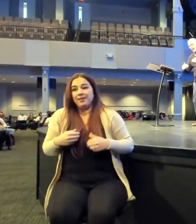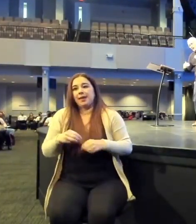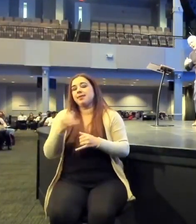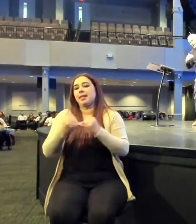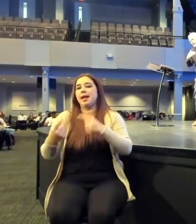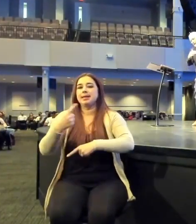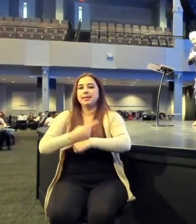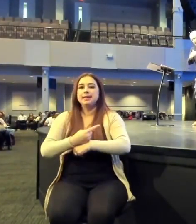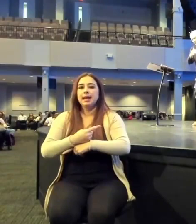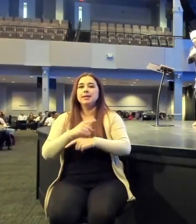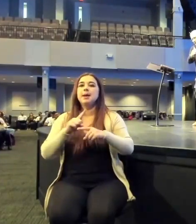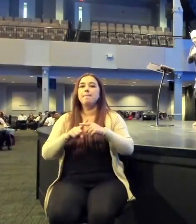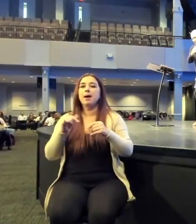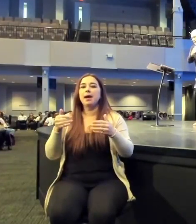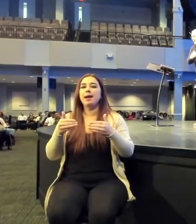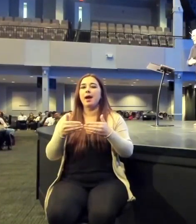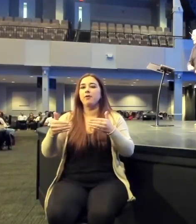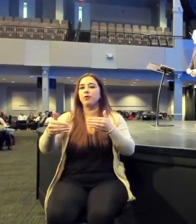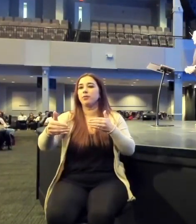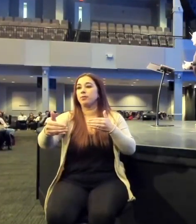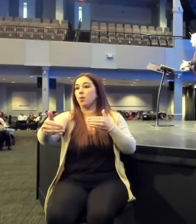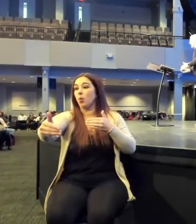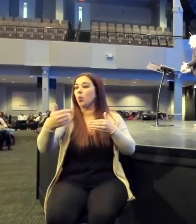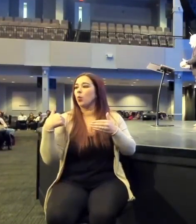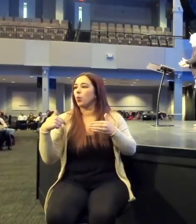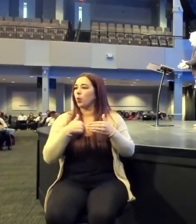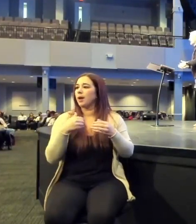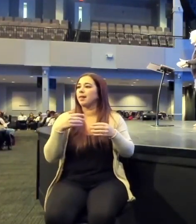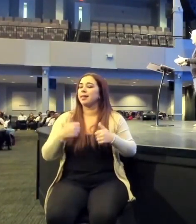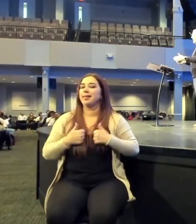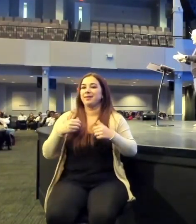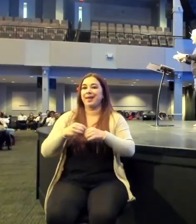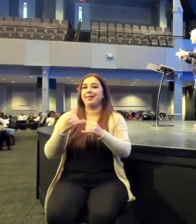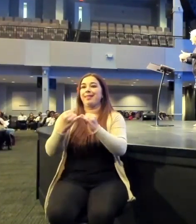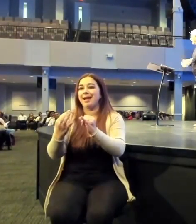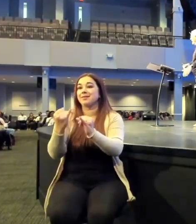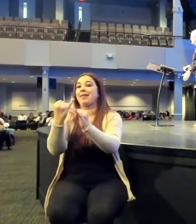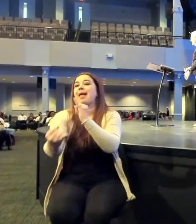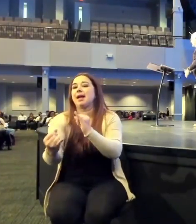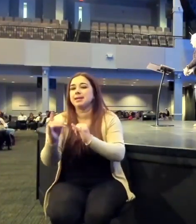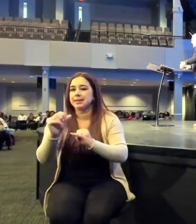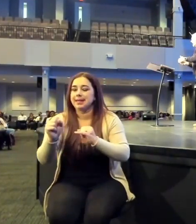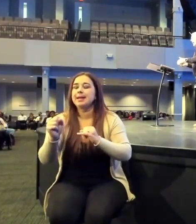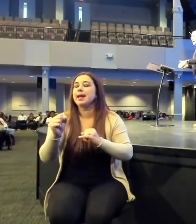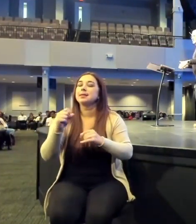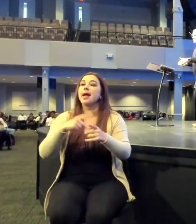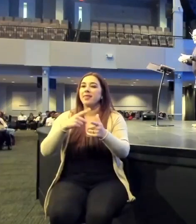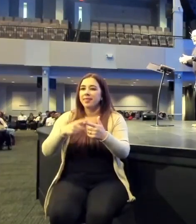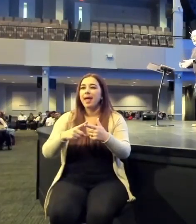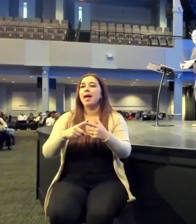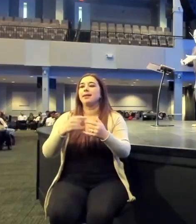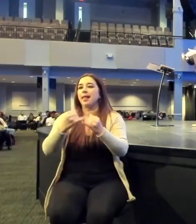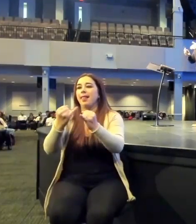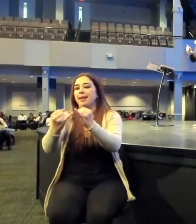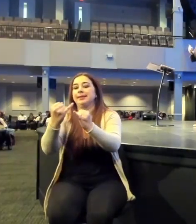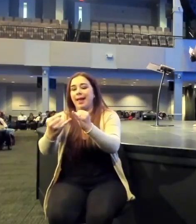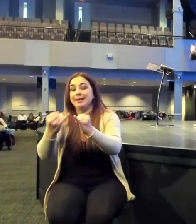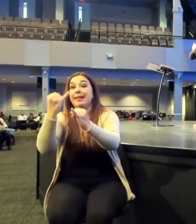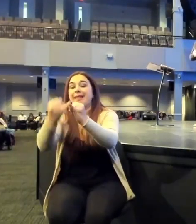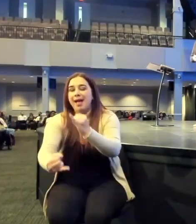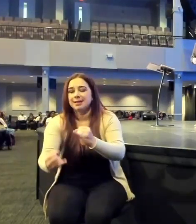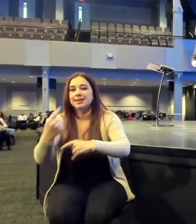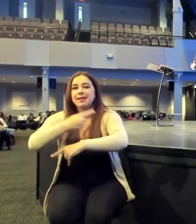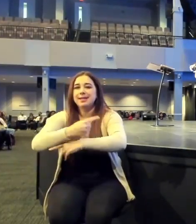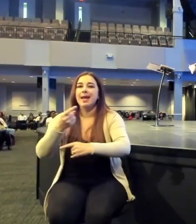further along in that time frame that we go, we're living in the last of the last days, and then the last of the last of the